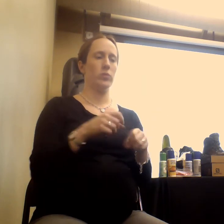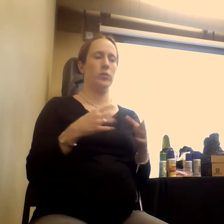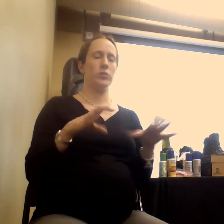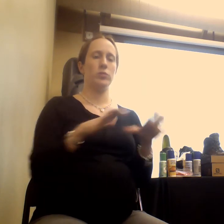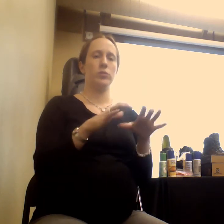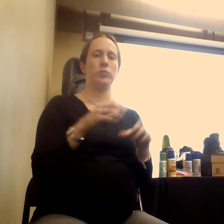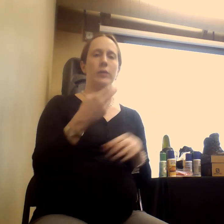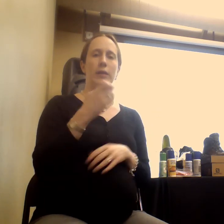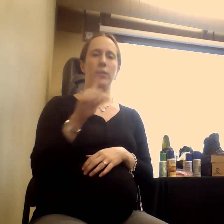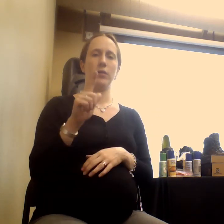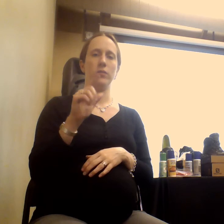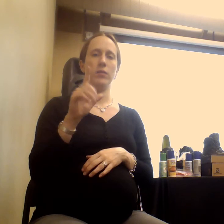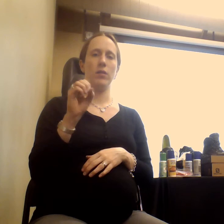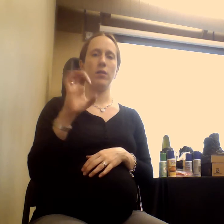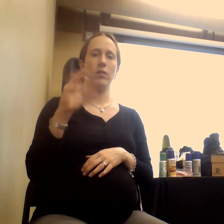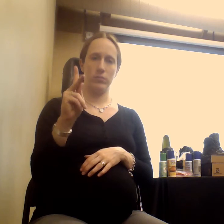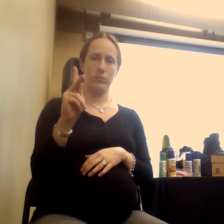3, and